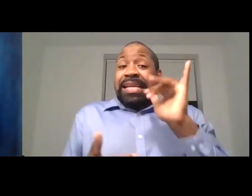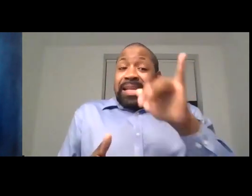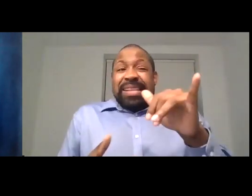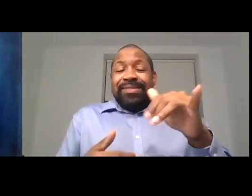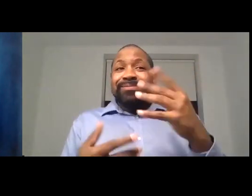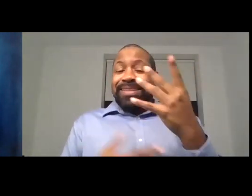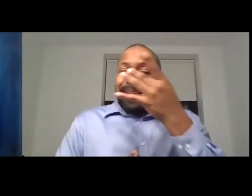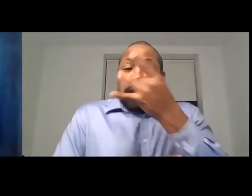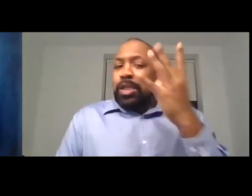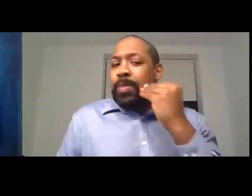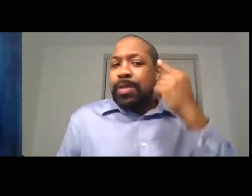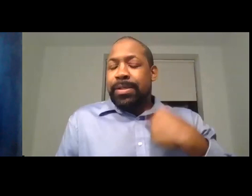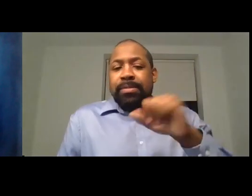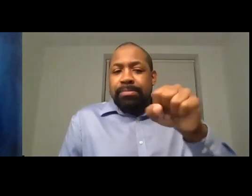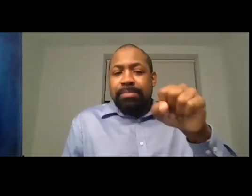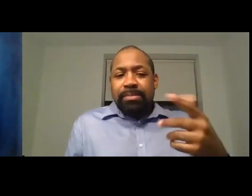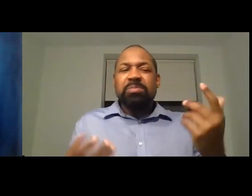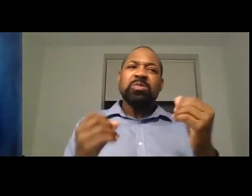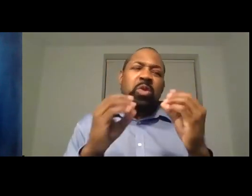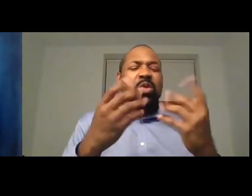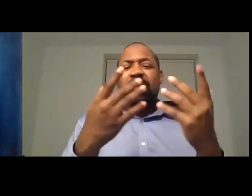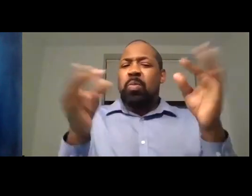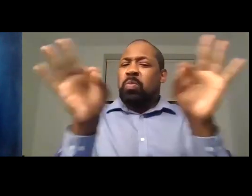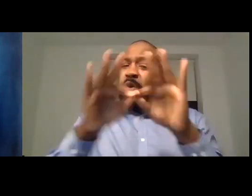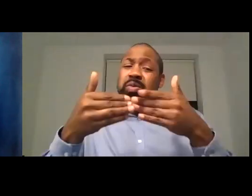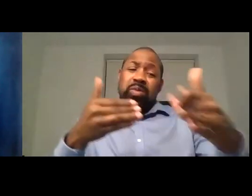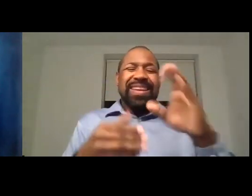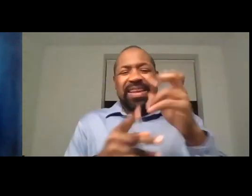dangerous part of the pandemic, but it was a very